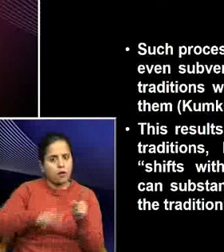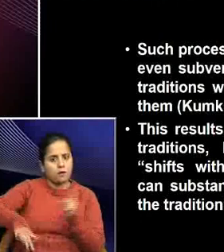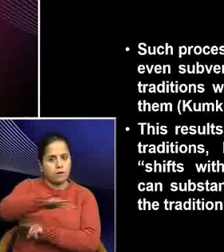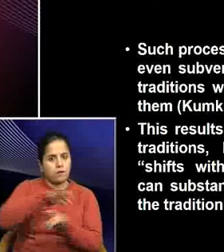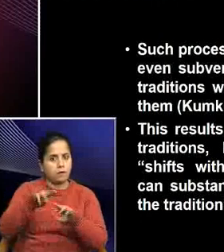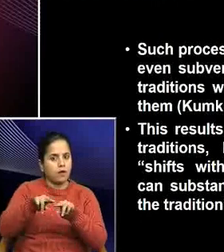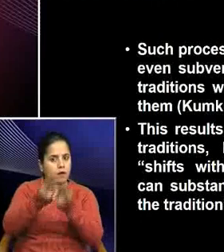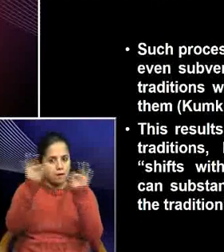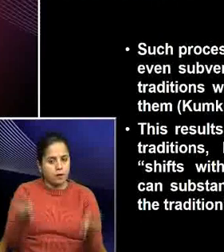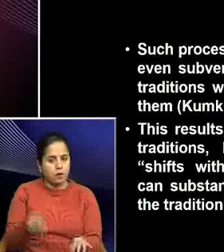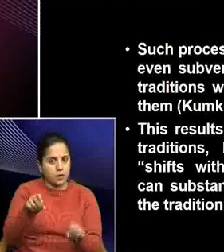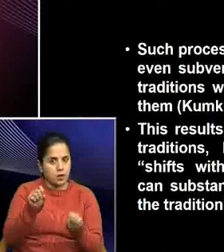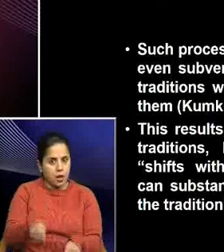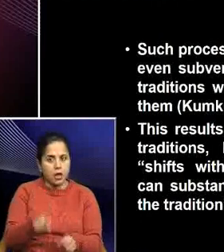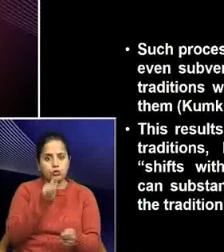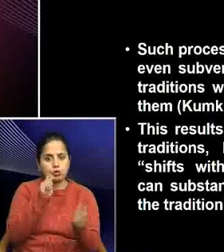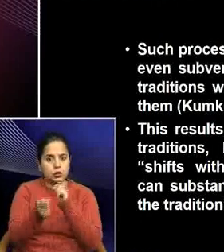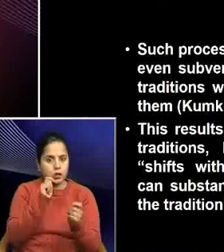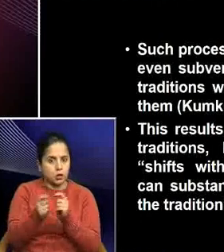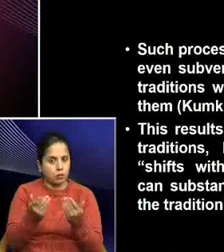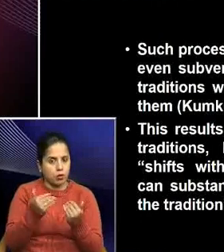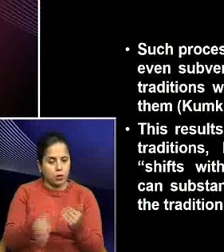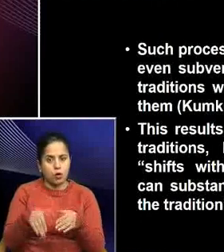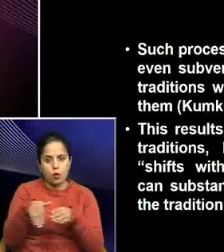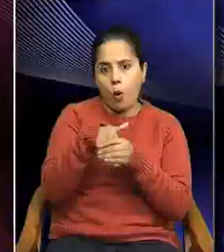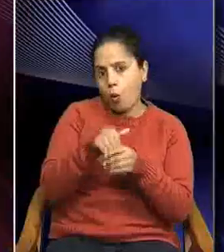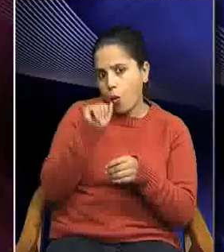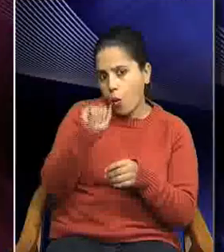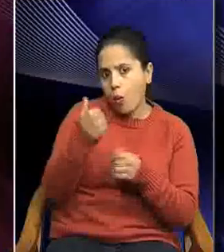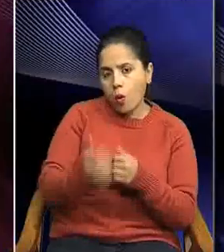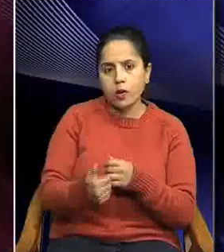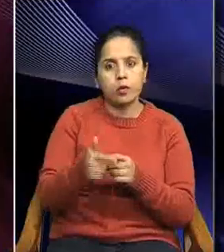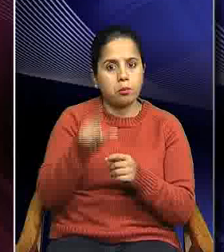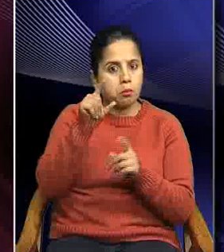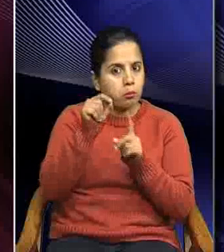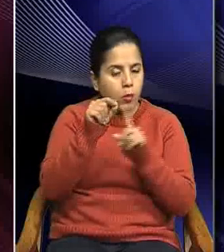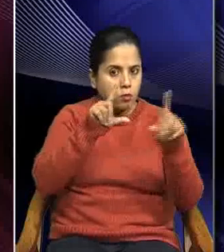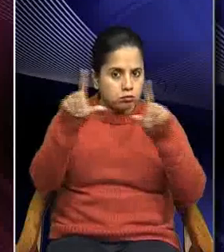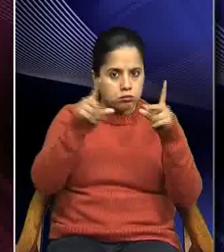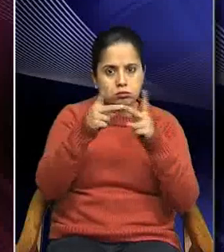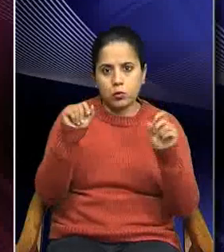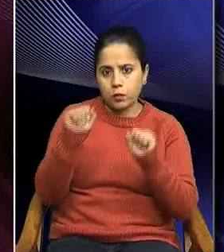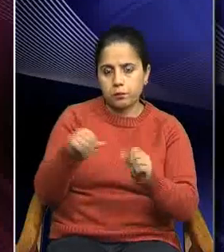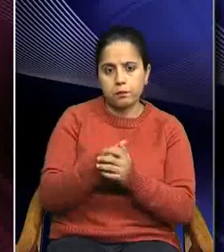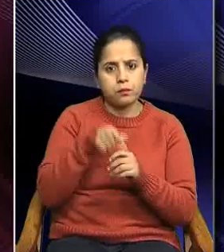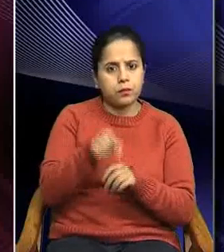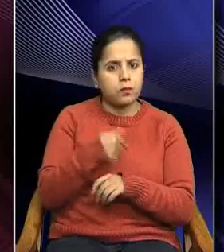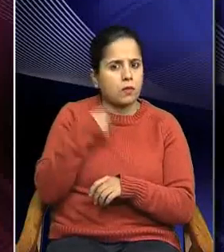can substantially alter the content of the tradition. So what appears as